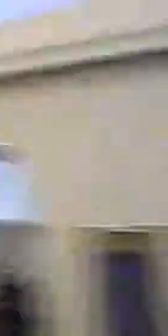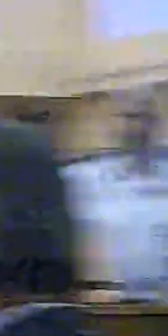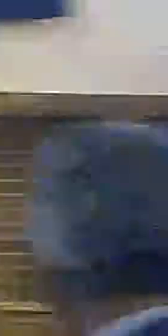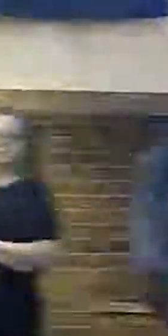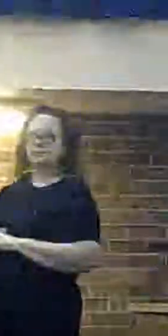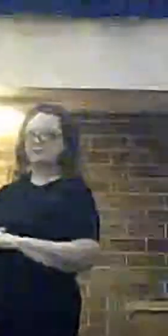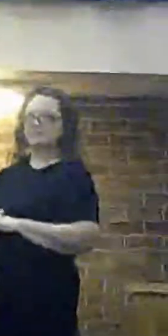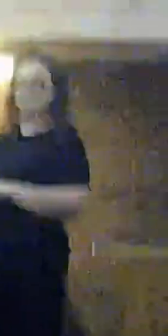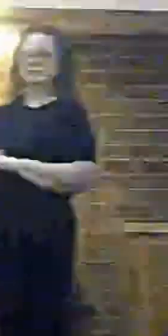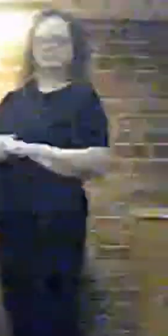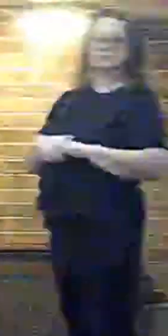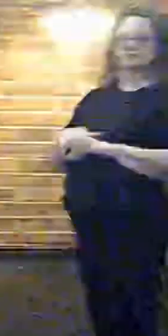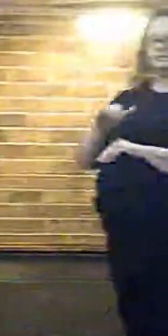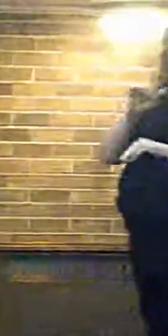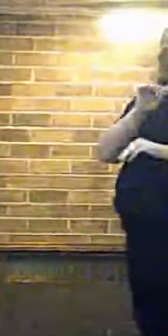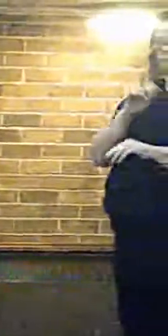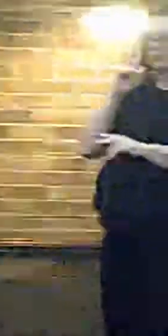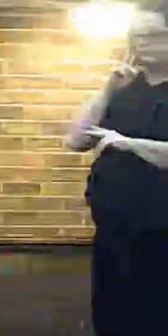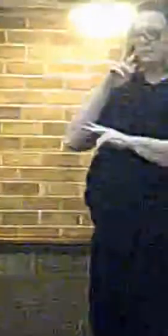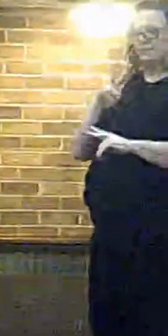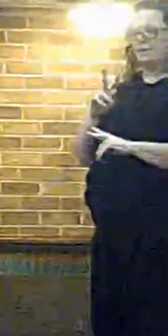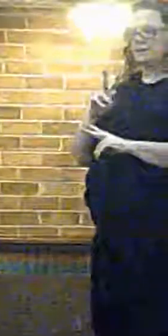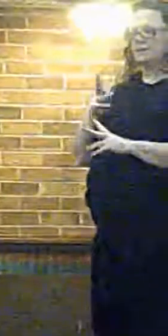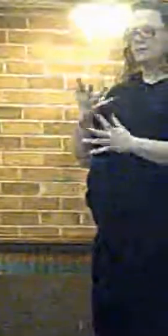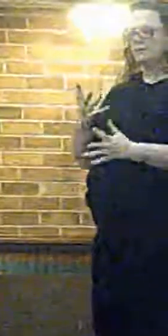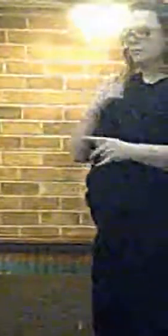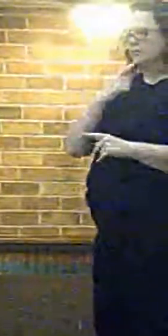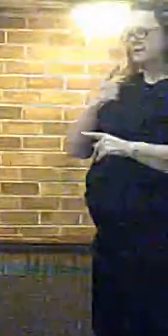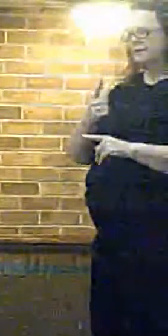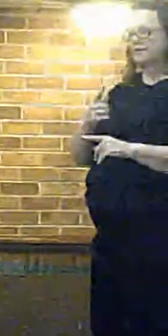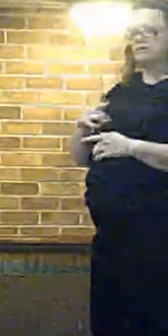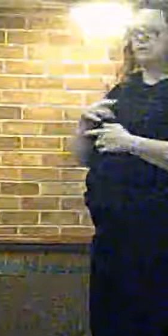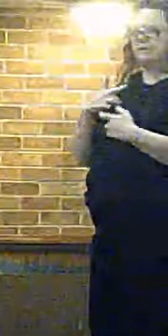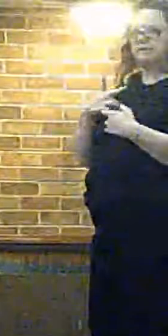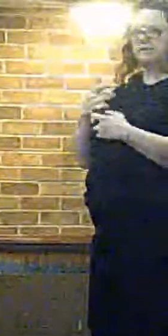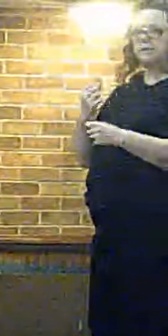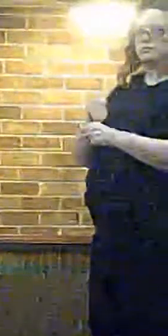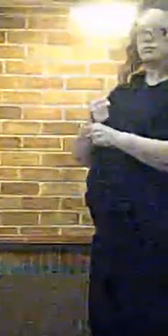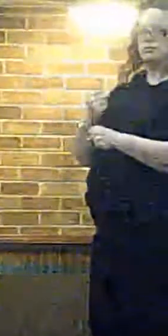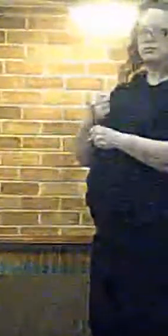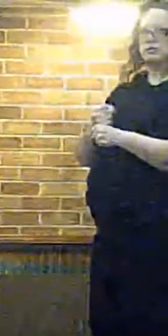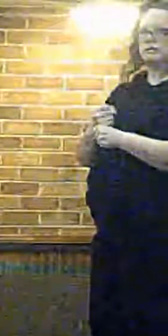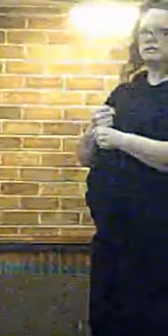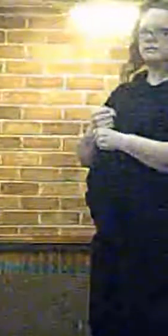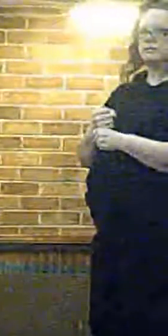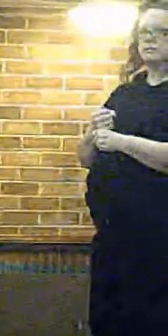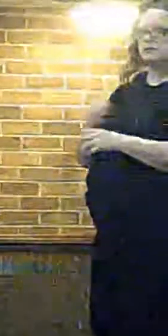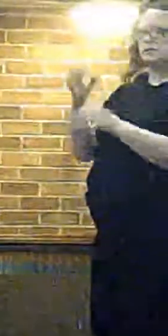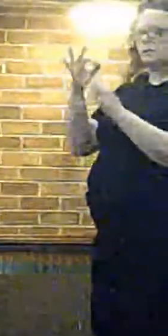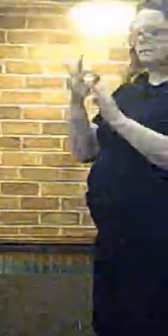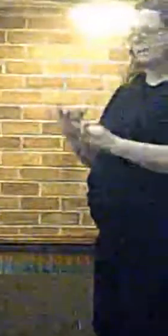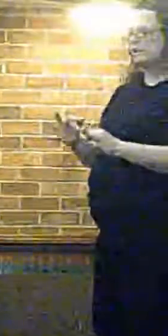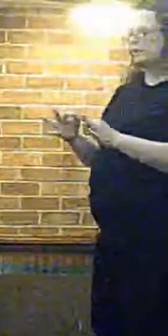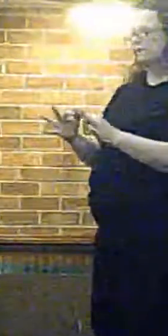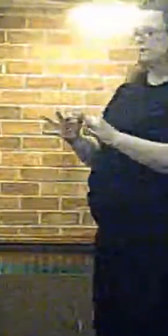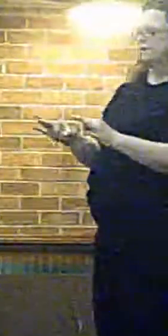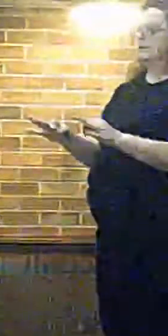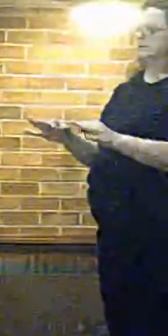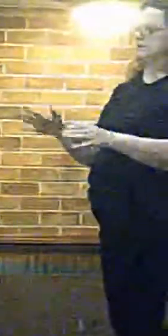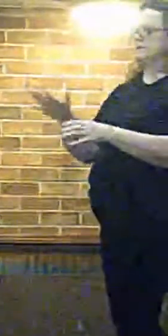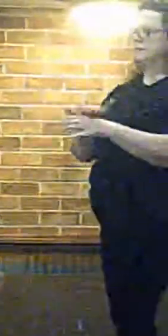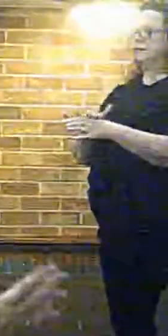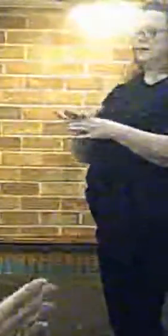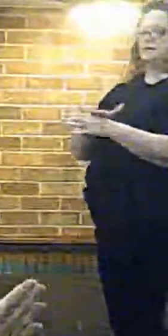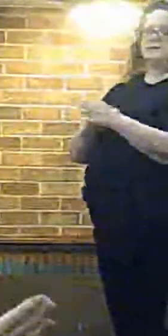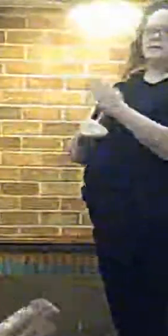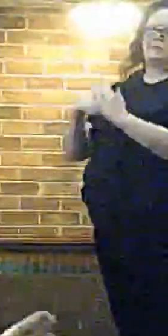From your own perspective, you said yourself that you don't feel Greasby is the adequate place to build the new